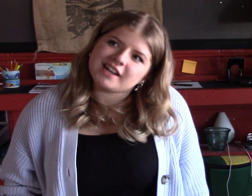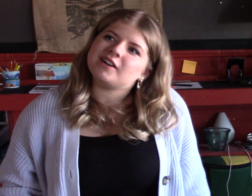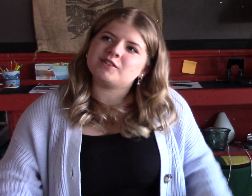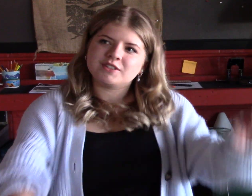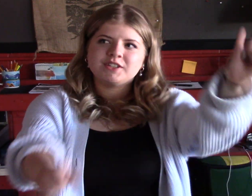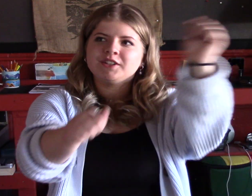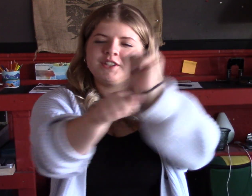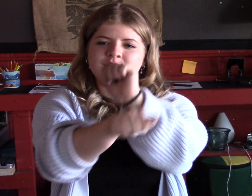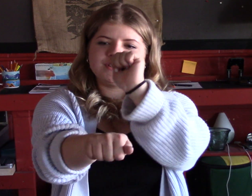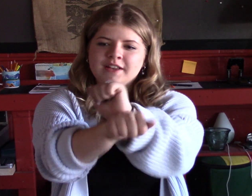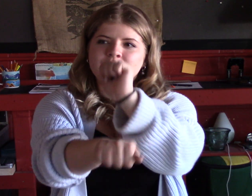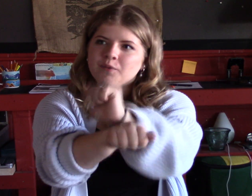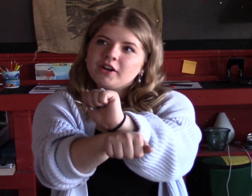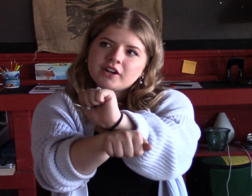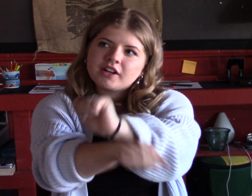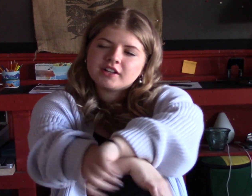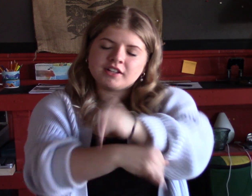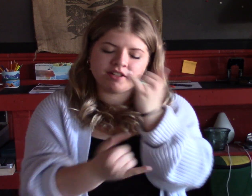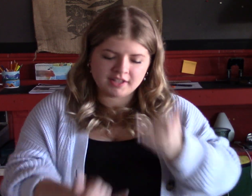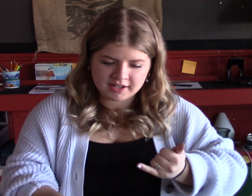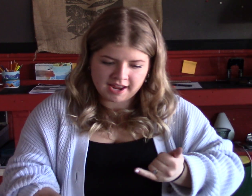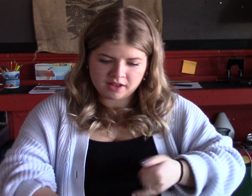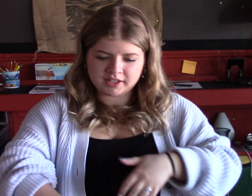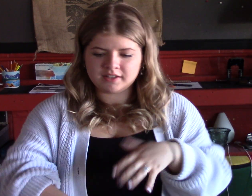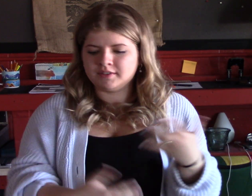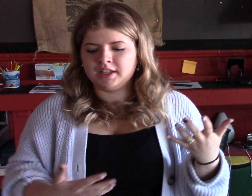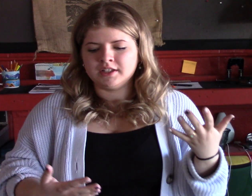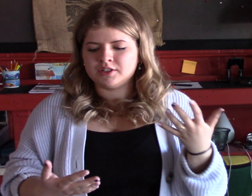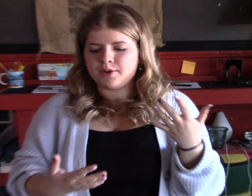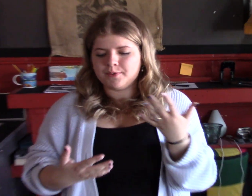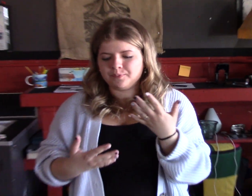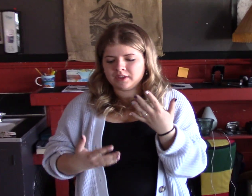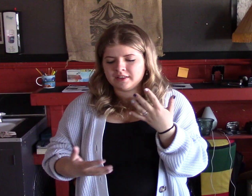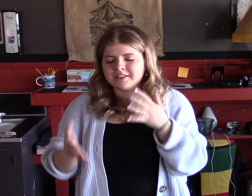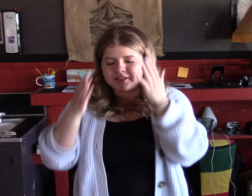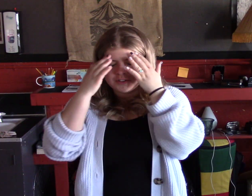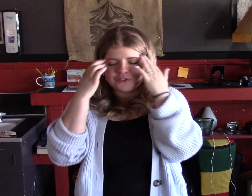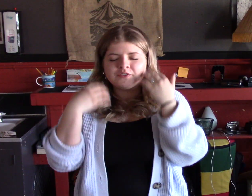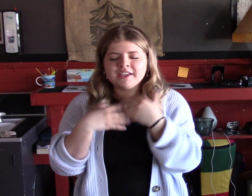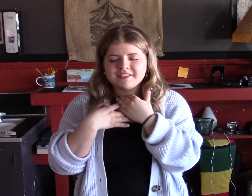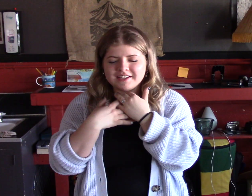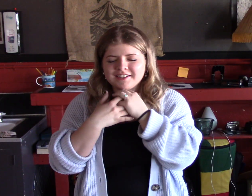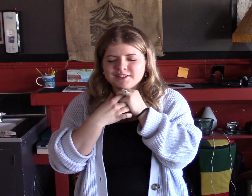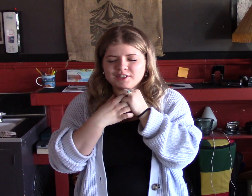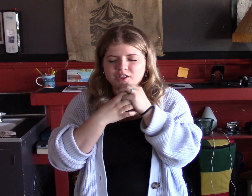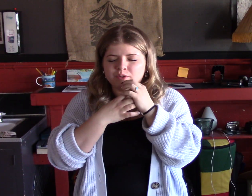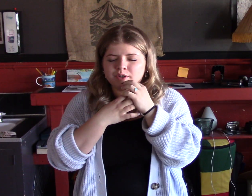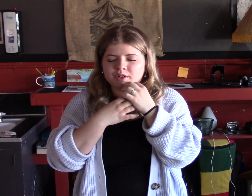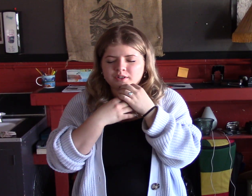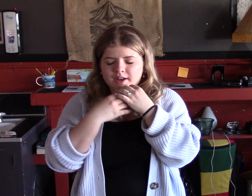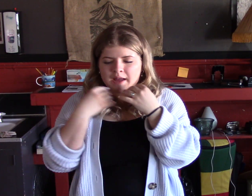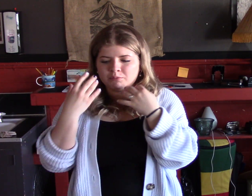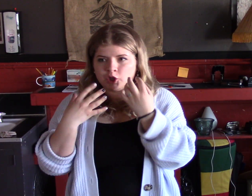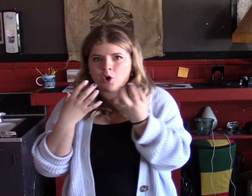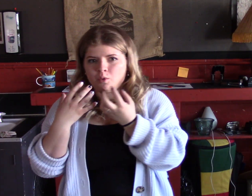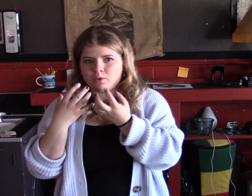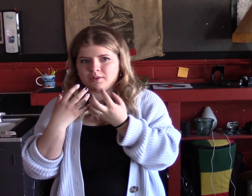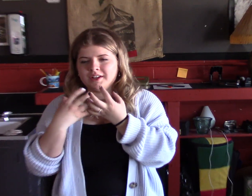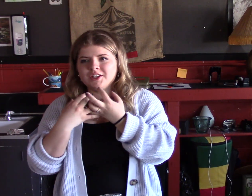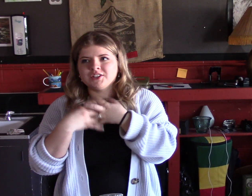now. So you're going to do the sign for work now. So in this, your face is your tone.